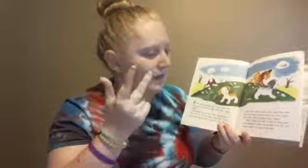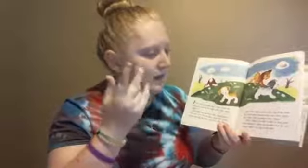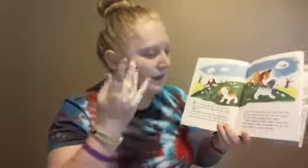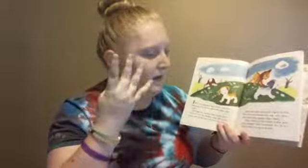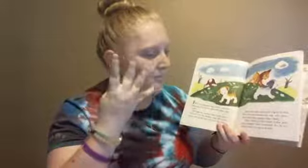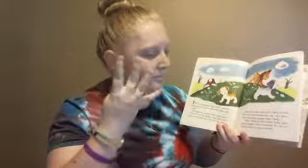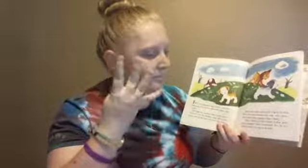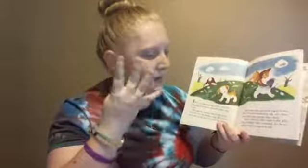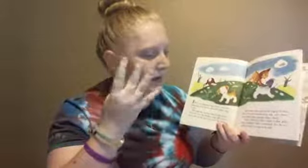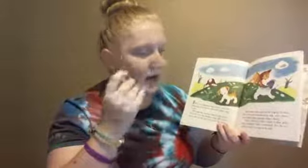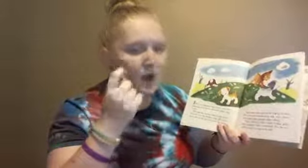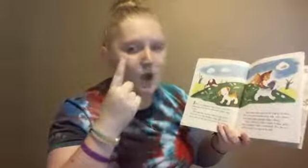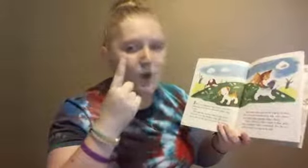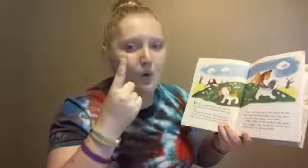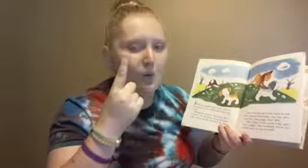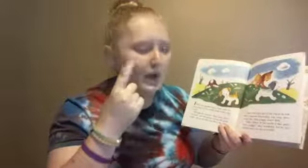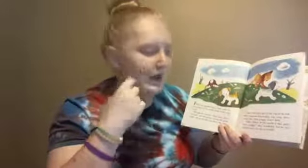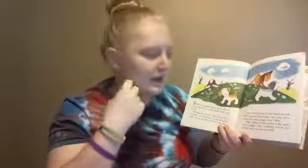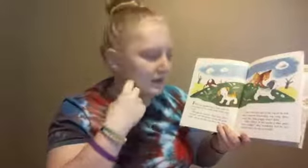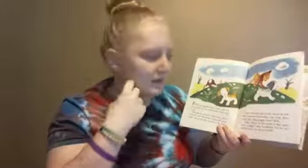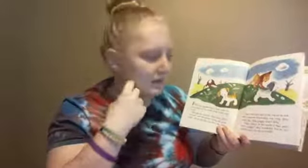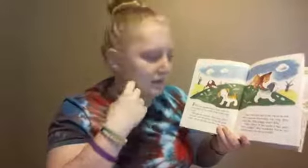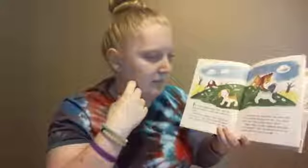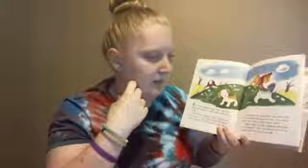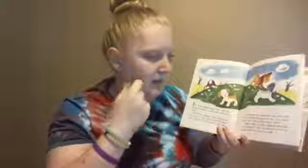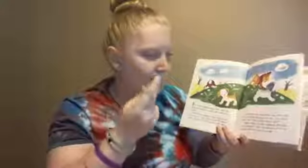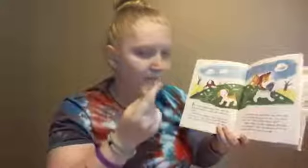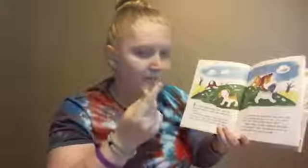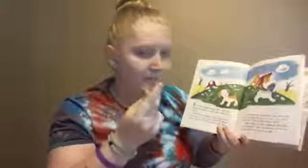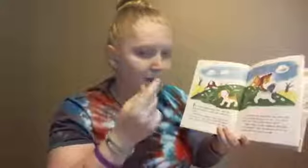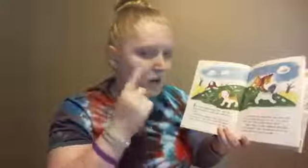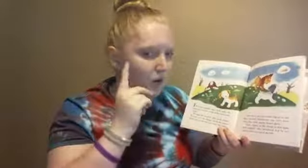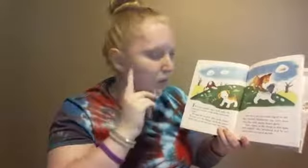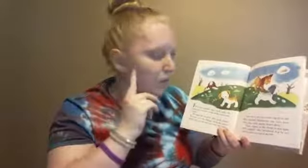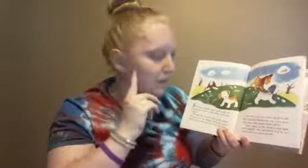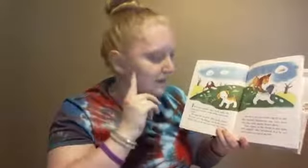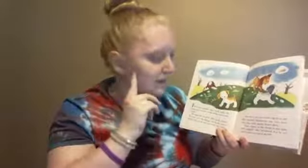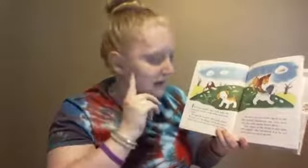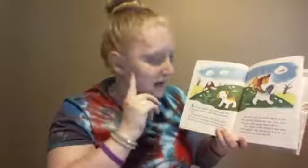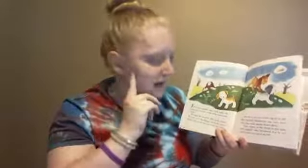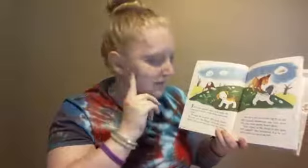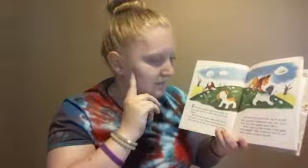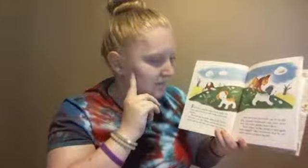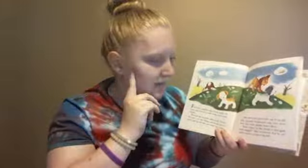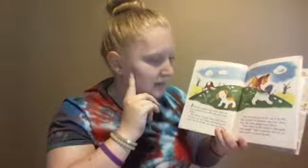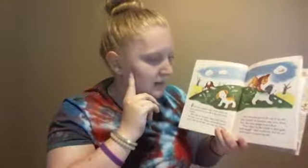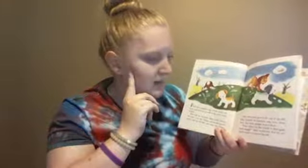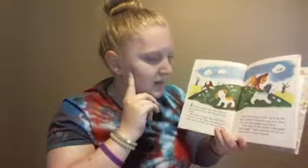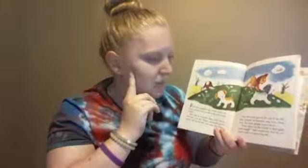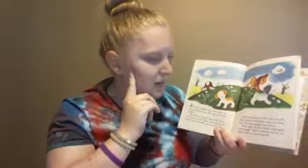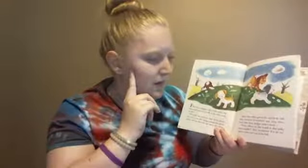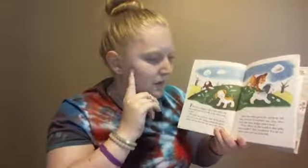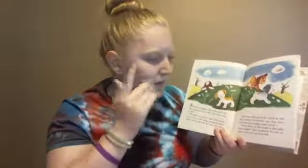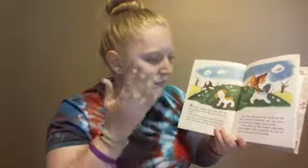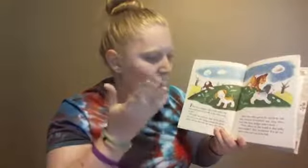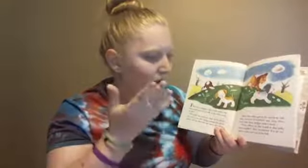3, 4. One little puppy wasn't there. Now where in the world